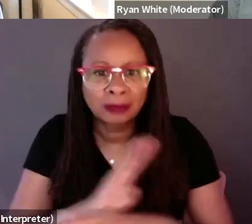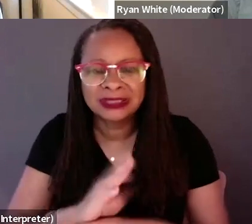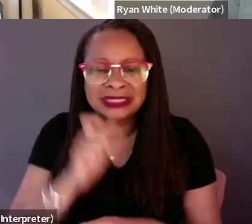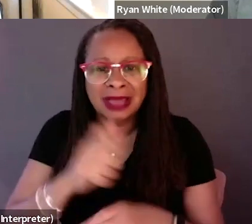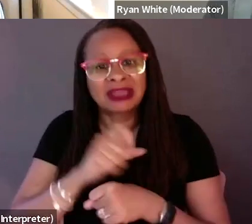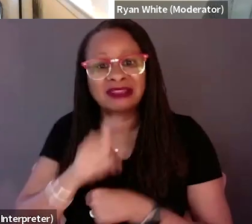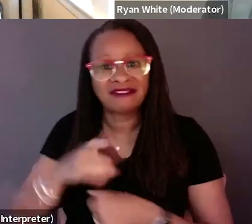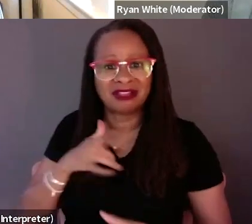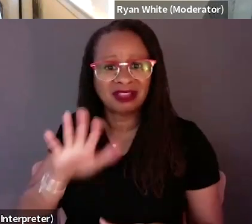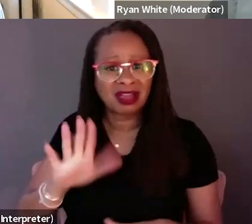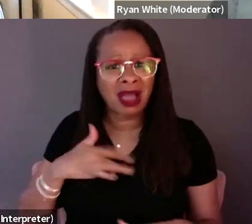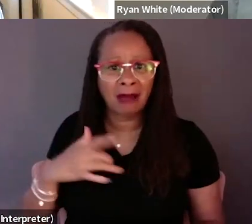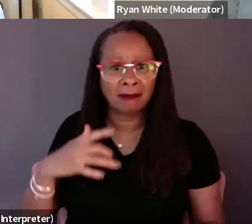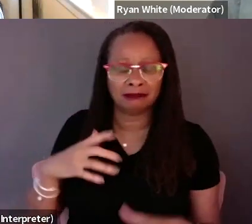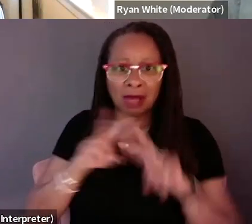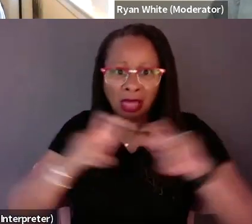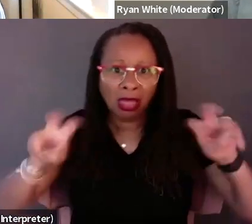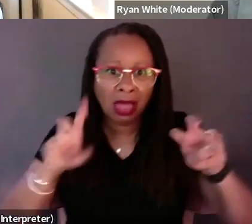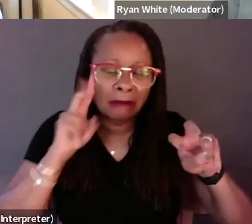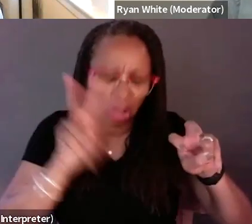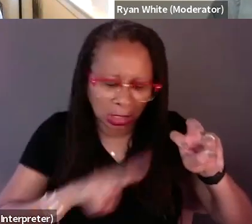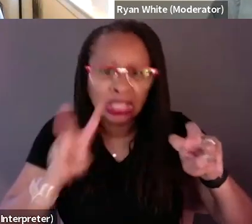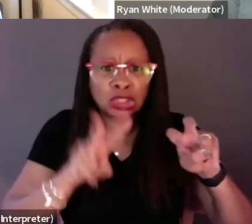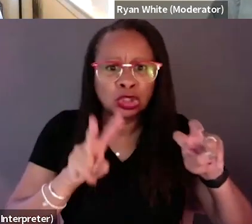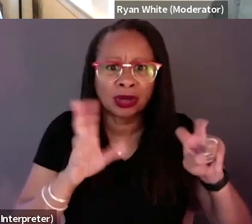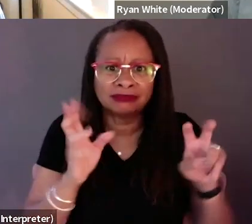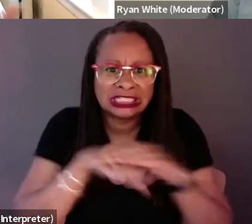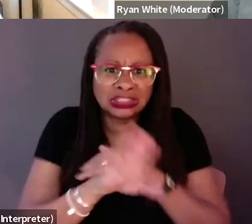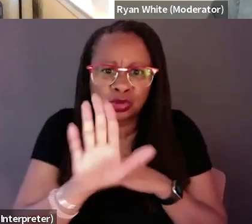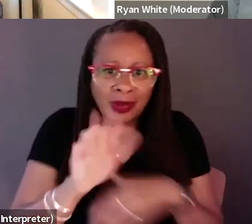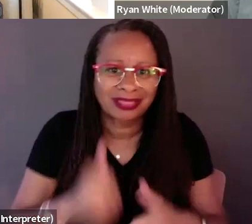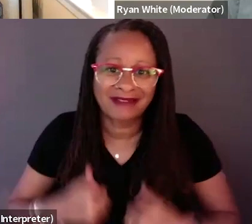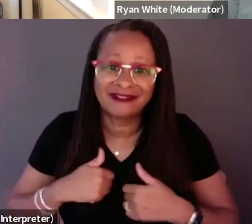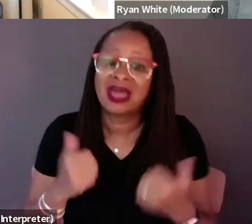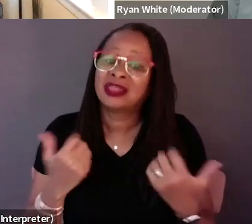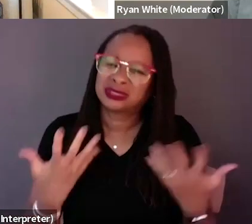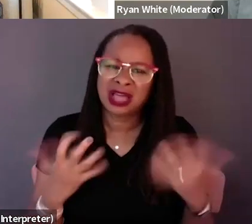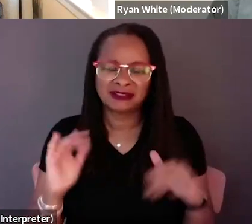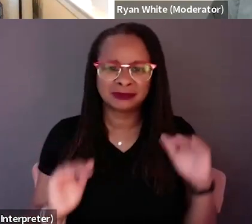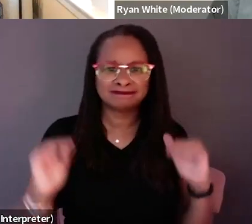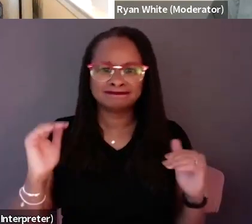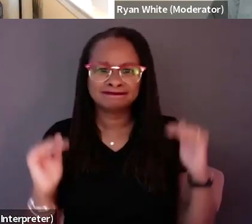not making them feel like, oh, I'm a voyeur and I'm intruding on someone's life. So there was like a lot of